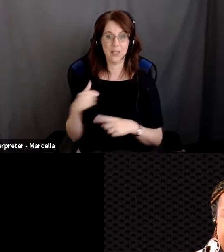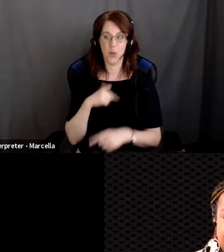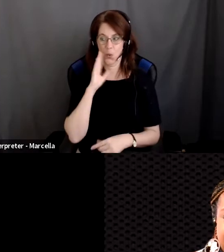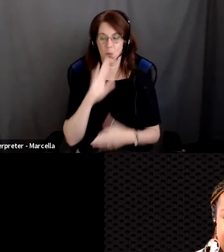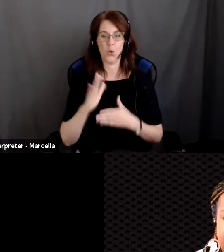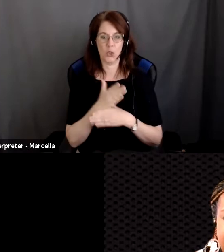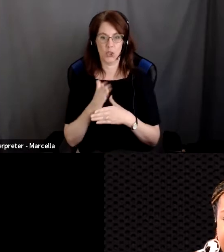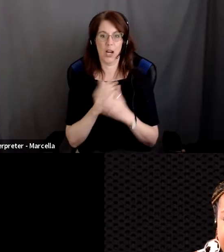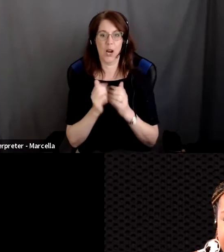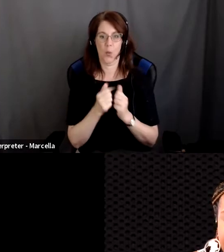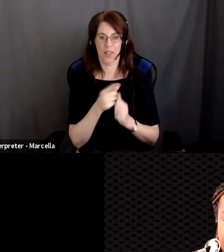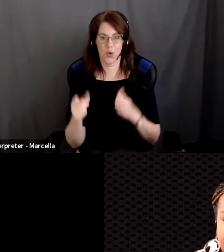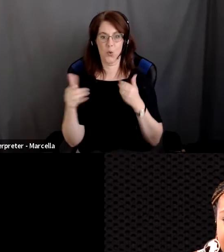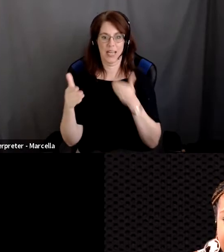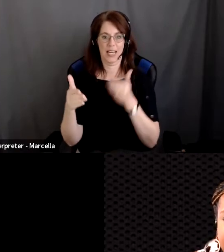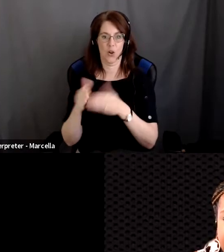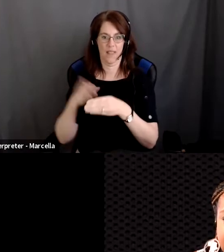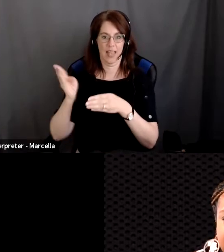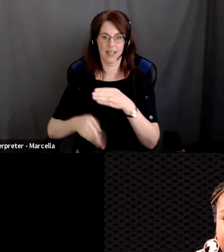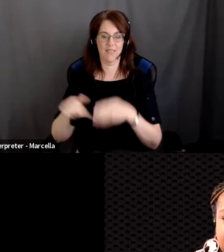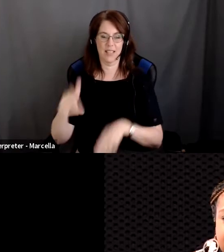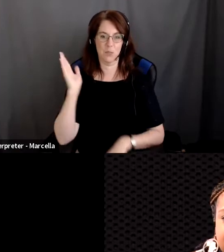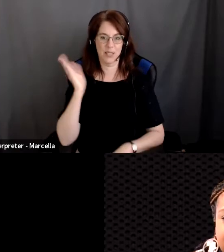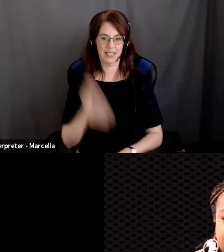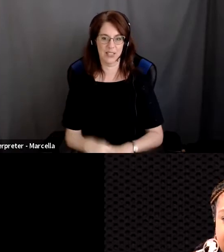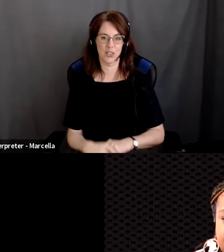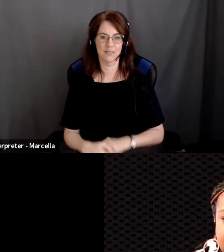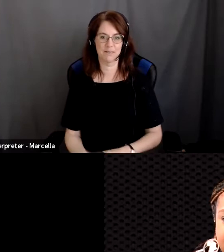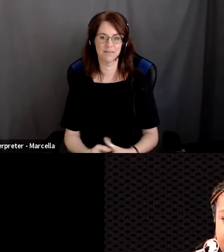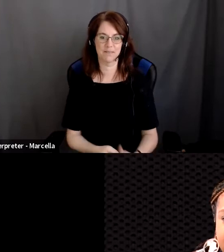sharing that with you towards the end of this presentation.